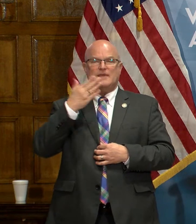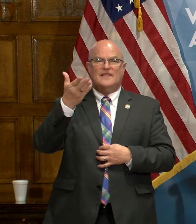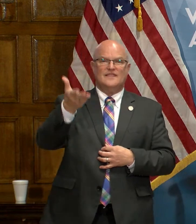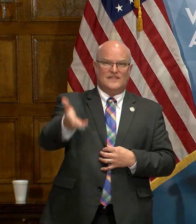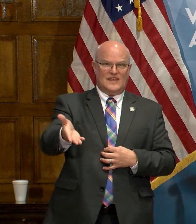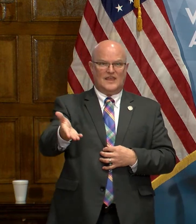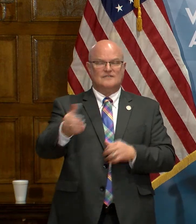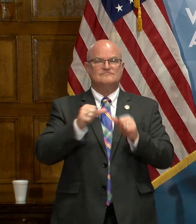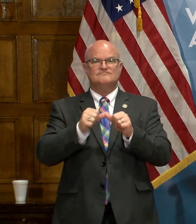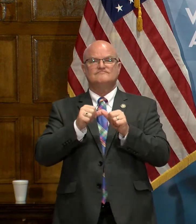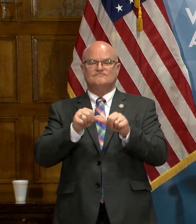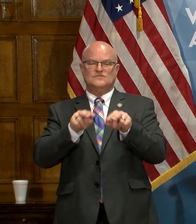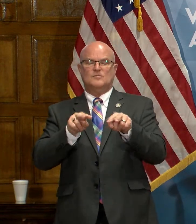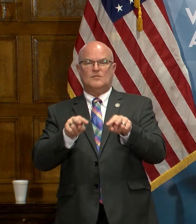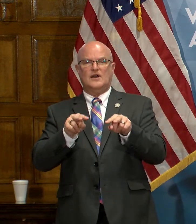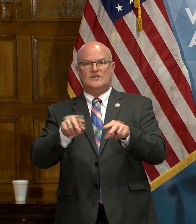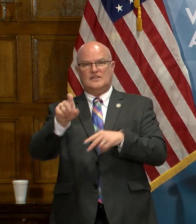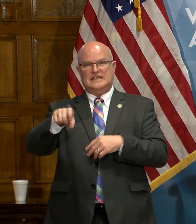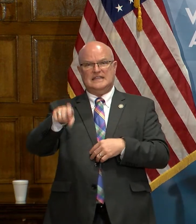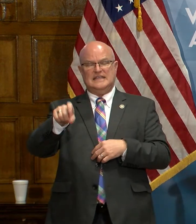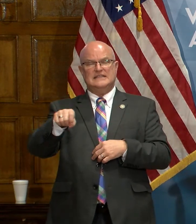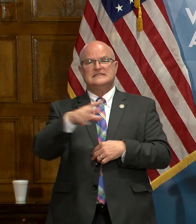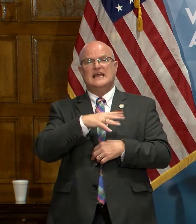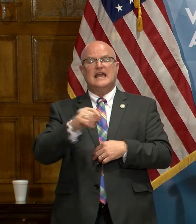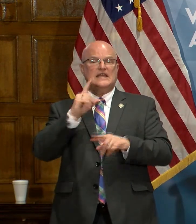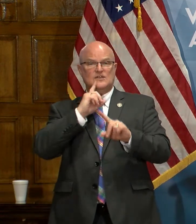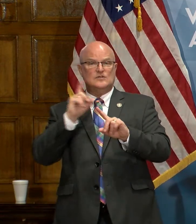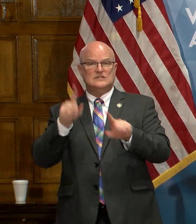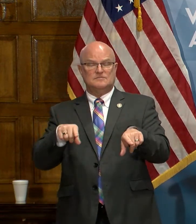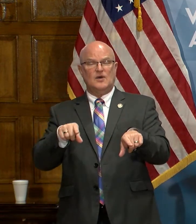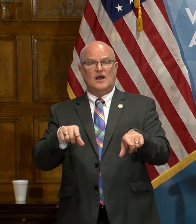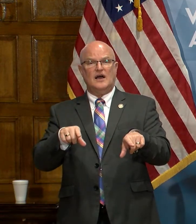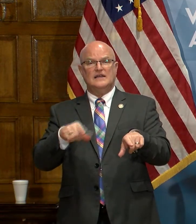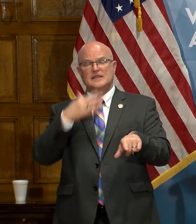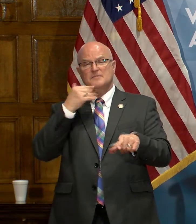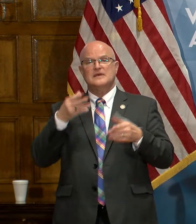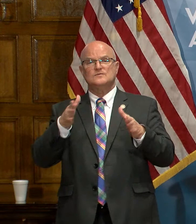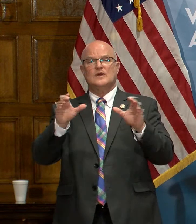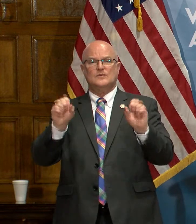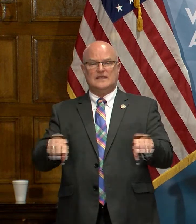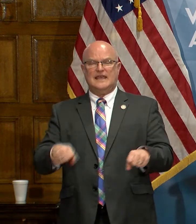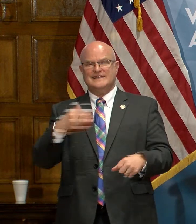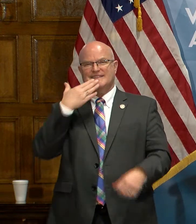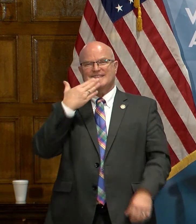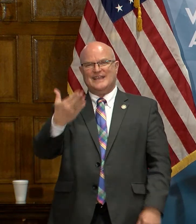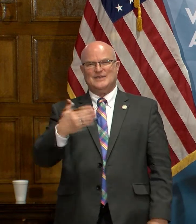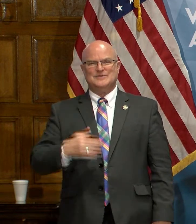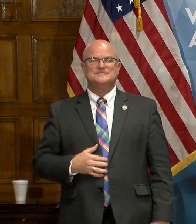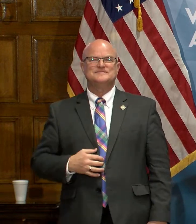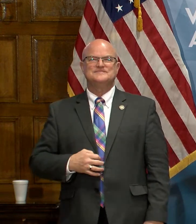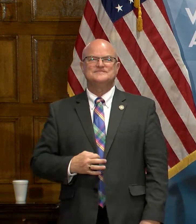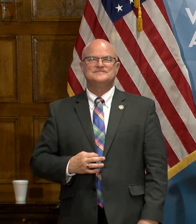to continue to monitor those needs and to respond in the best way we can. Thank you.